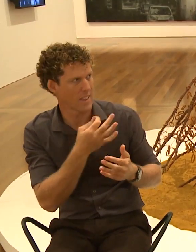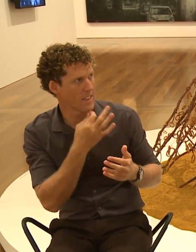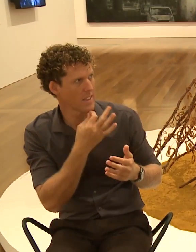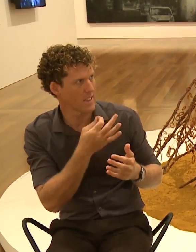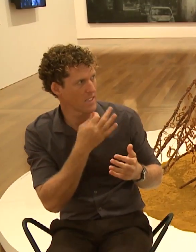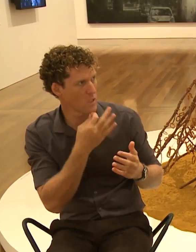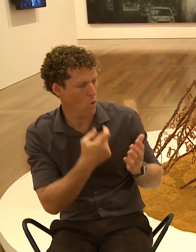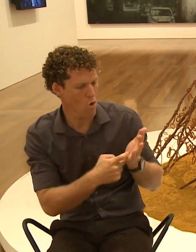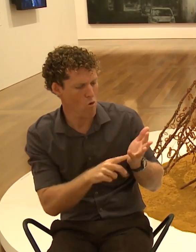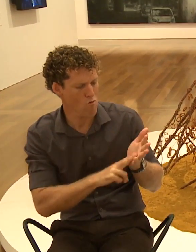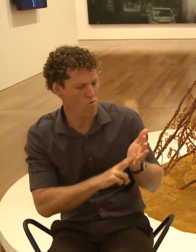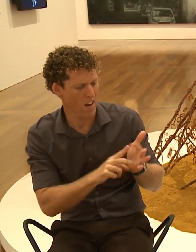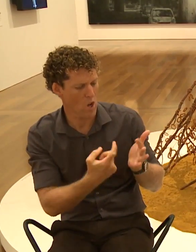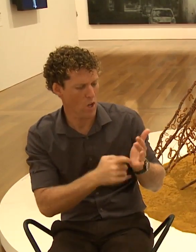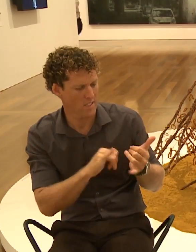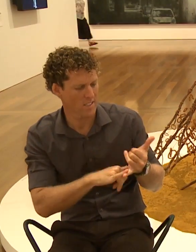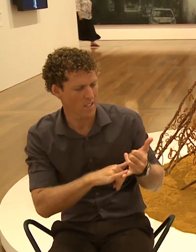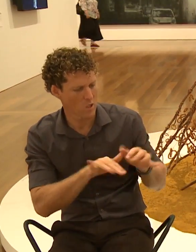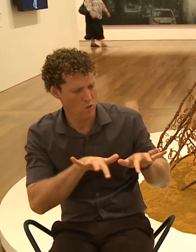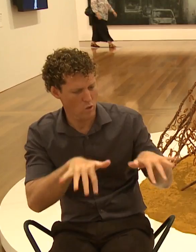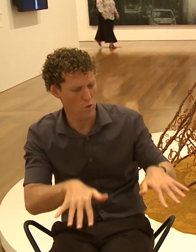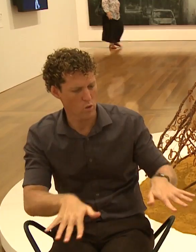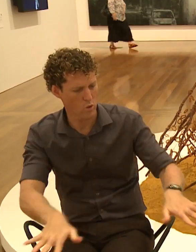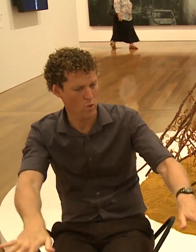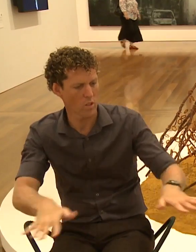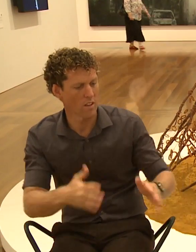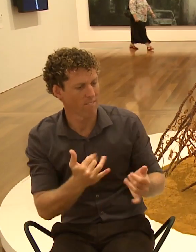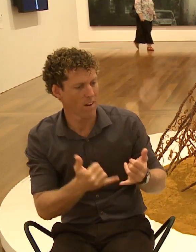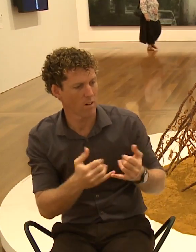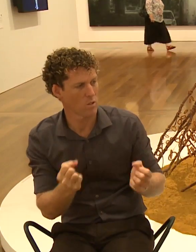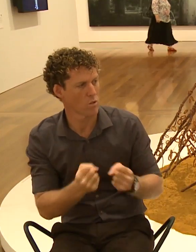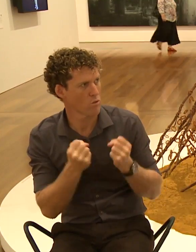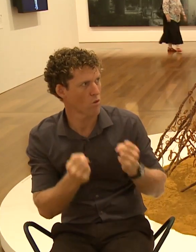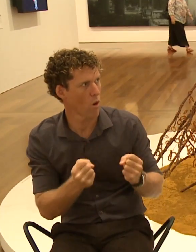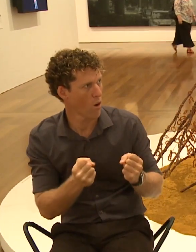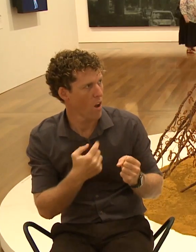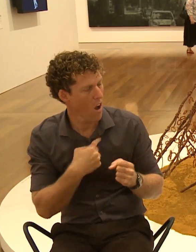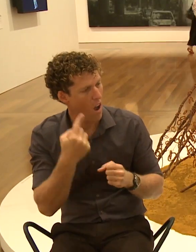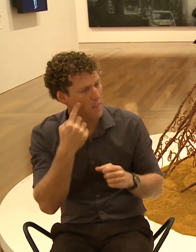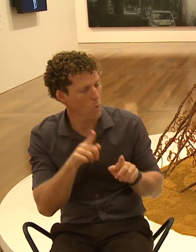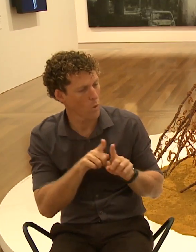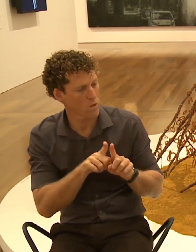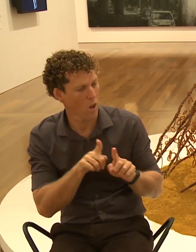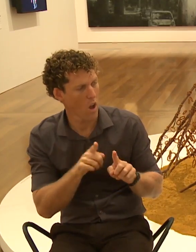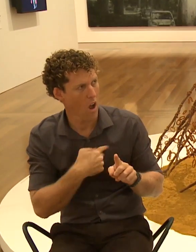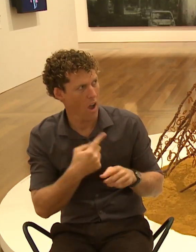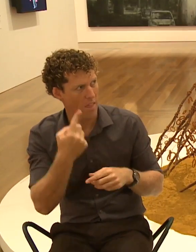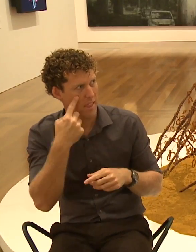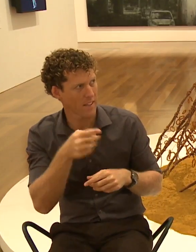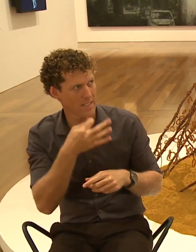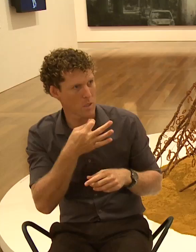So it's quite strong, and I guess I see it as part of